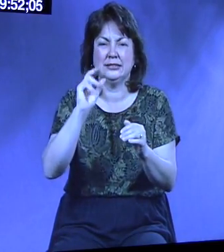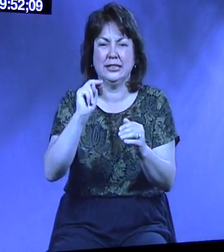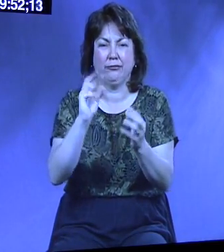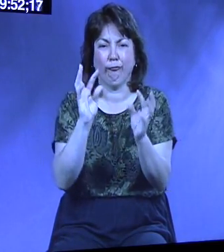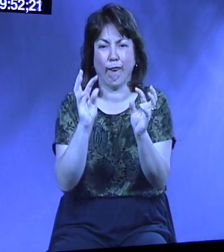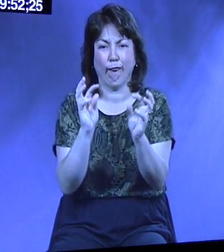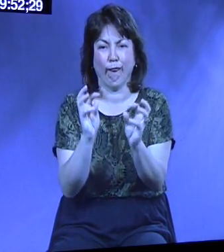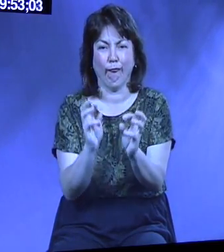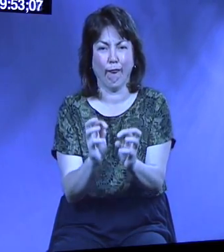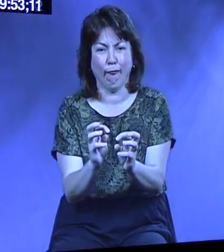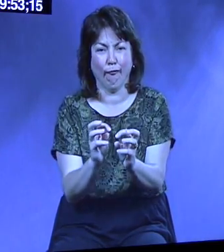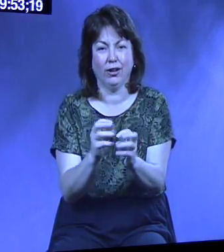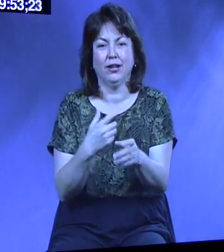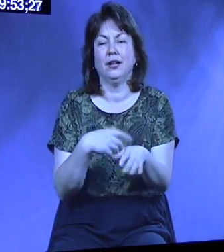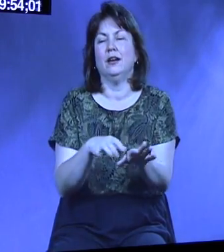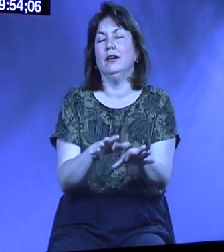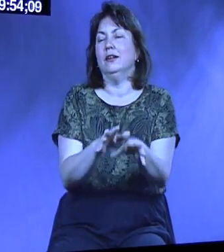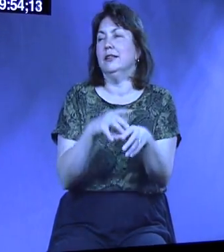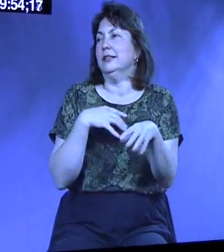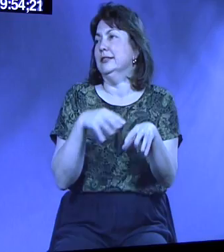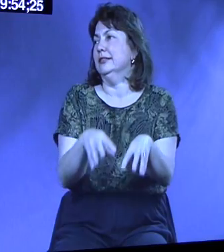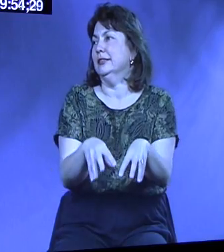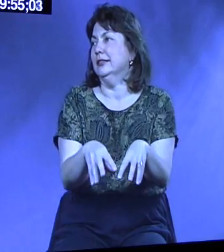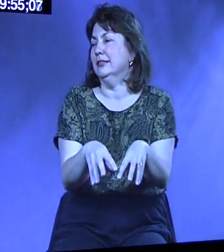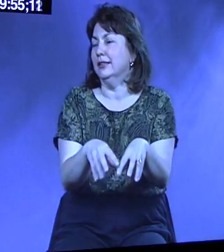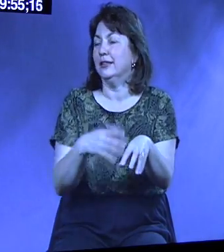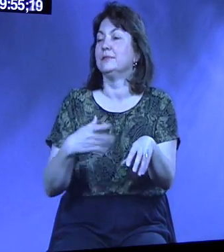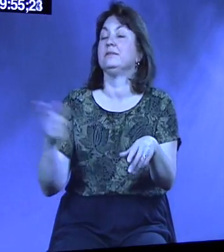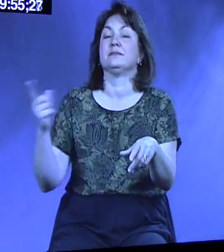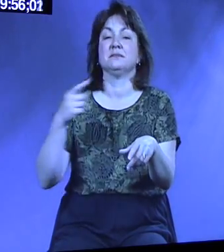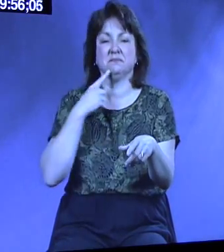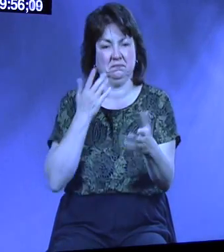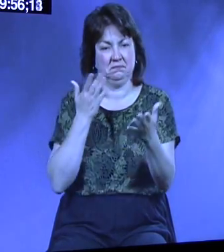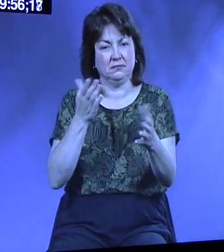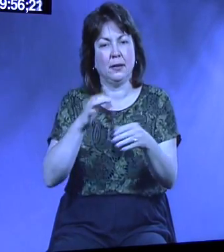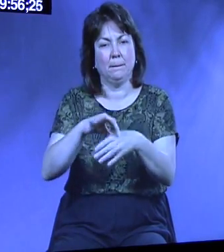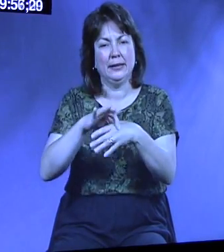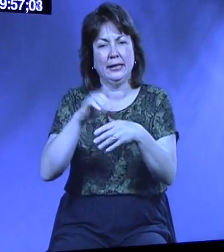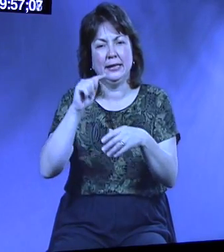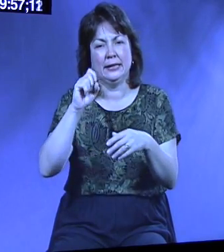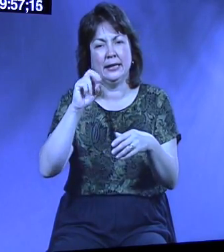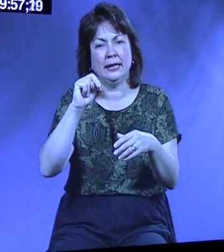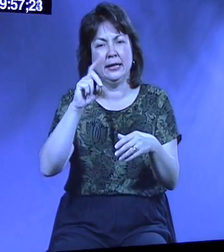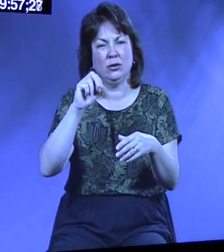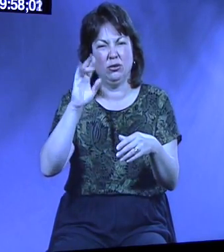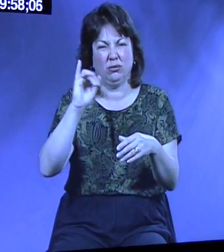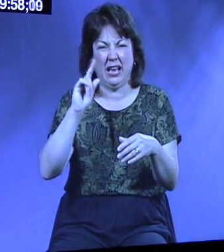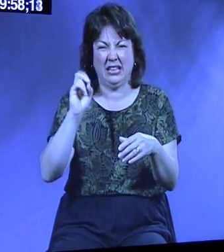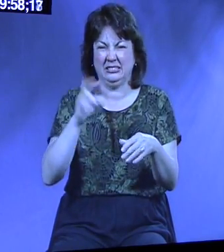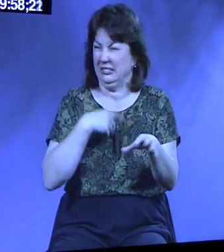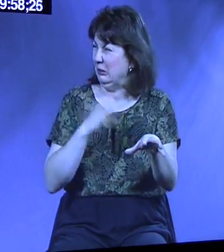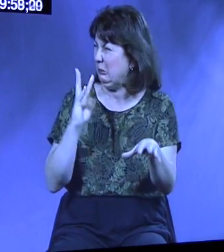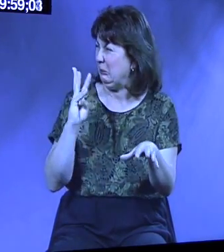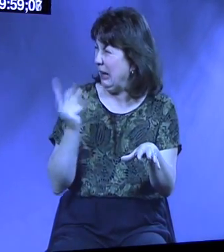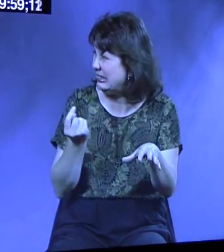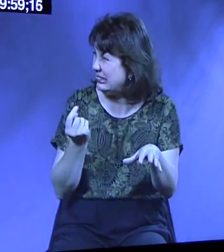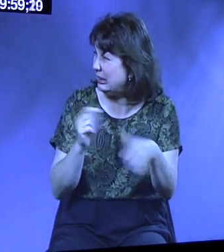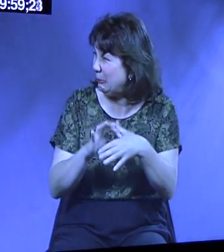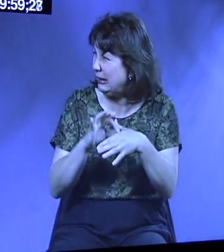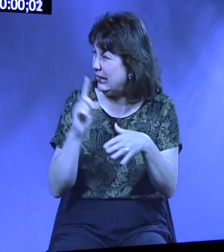become like shriveled little raisins. So I wait, and finally my friend says the suggestion from the nurse